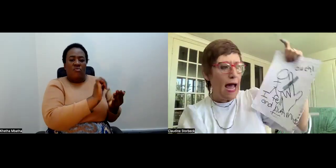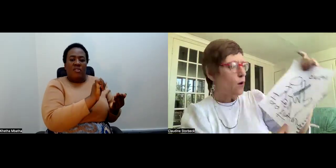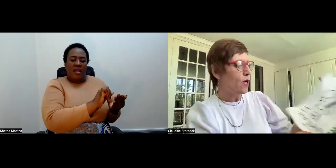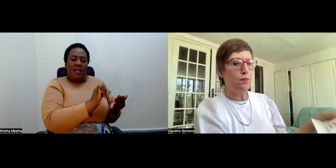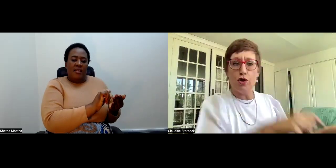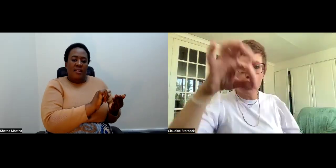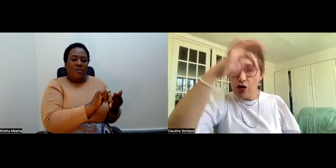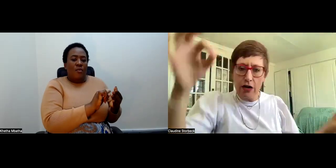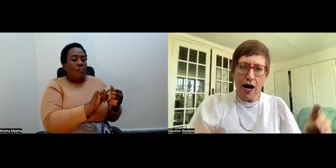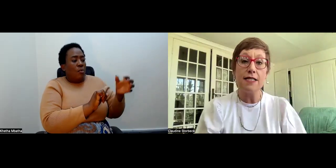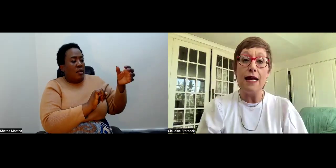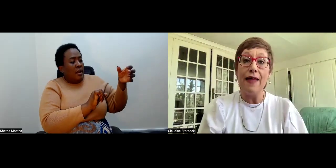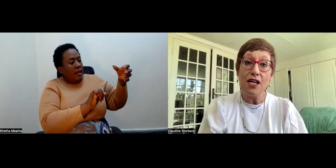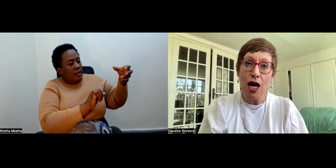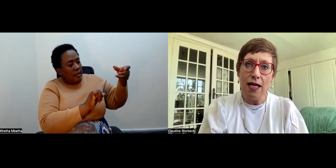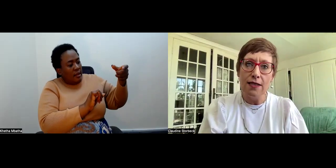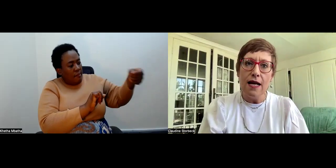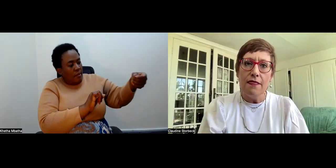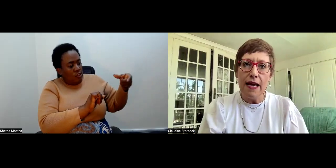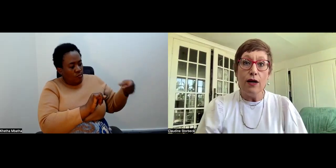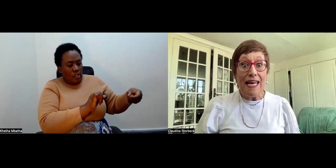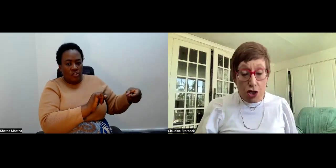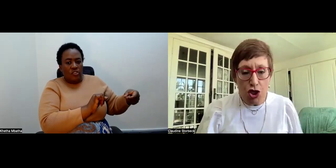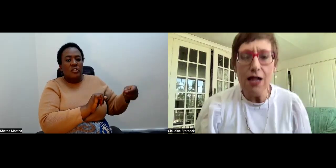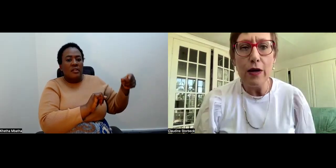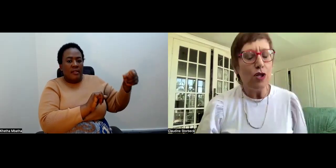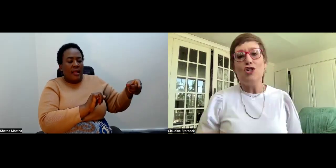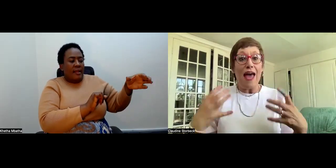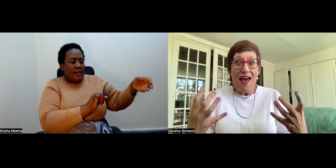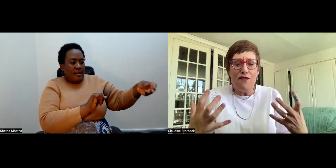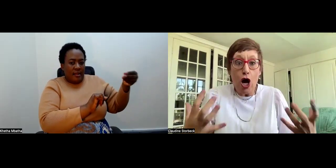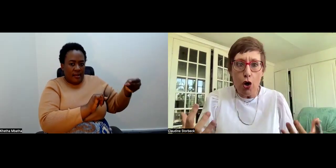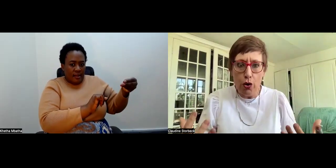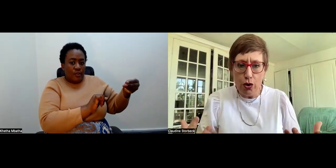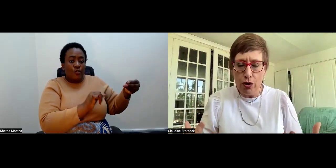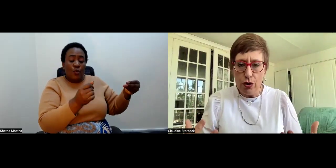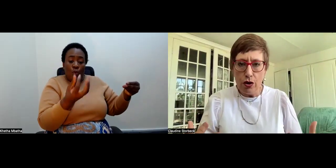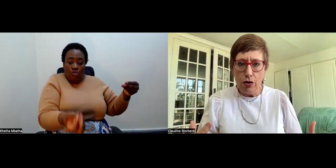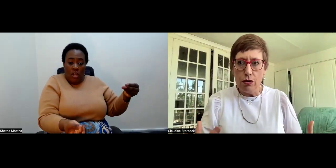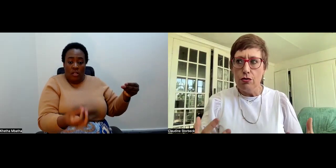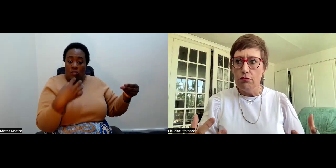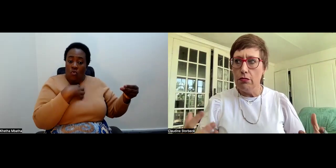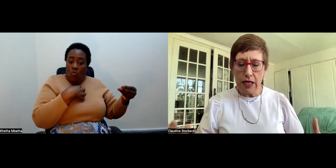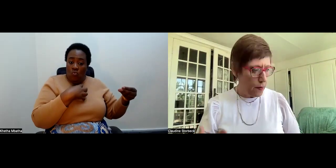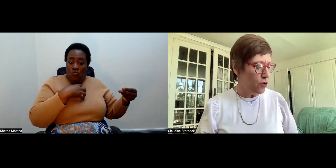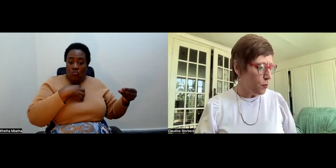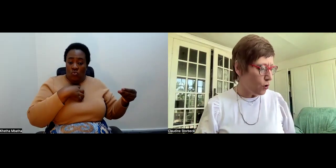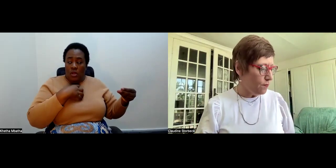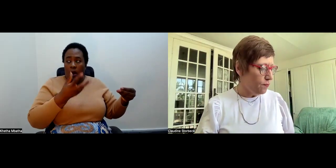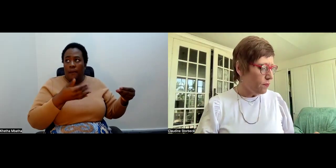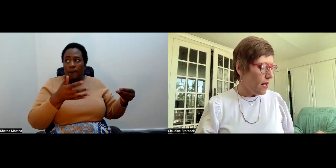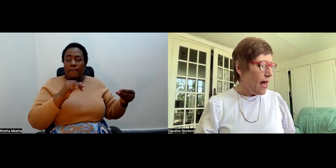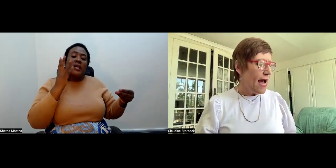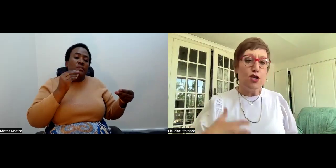it, and we could put string around it, and that child then, each child then wants to have their own experience